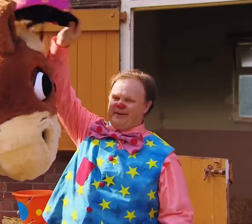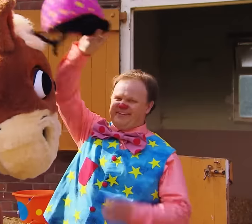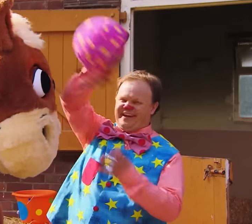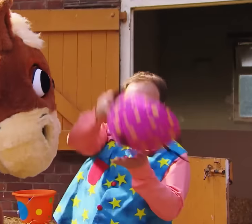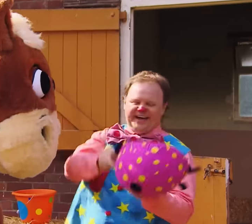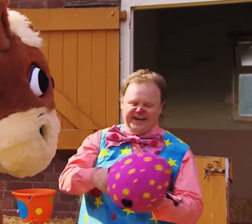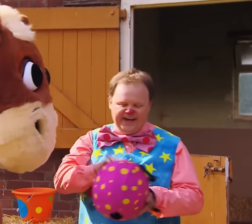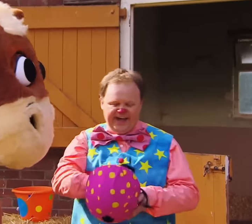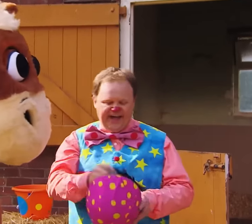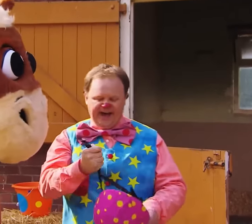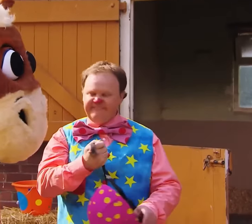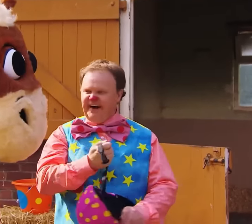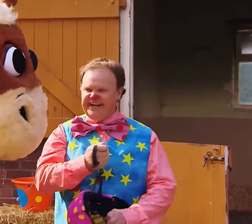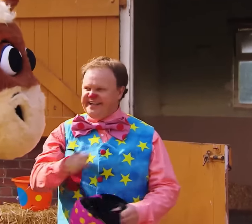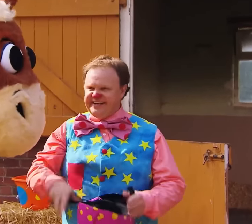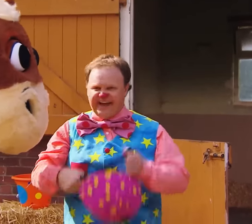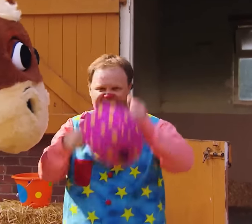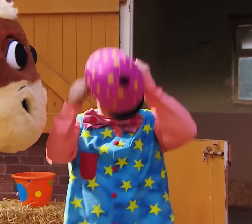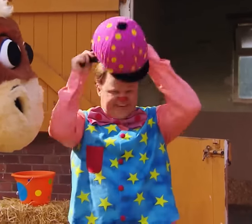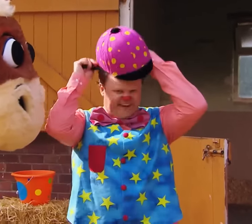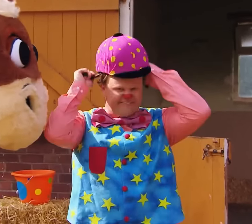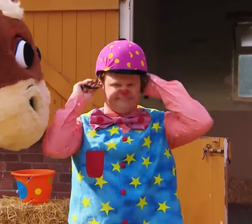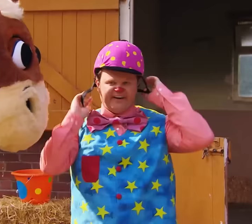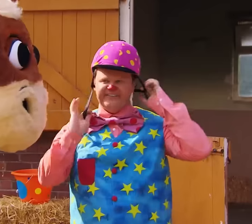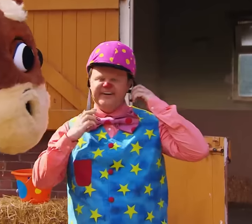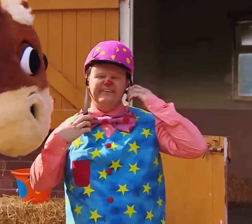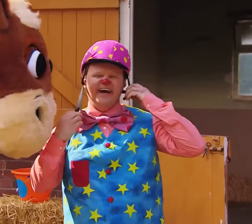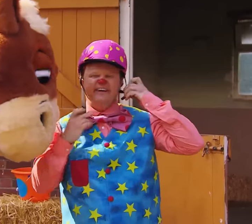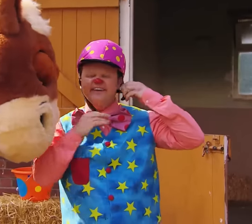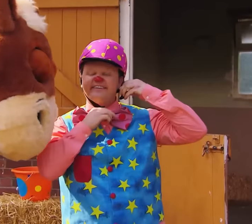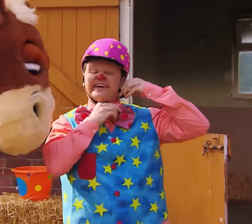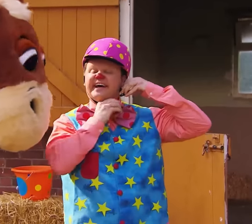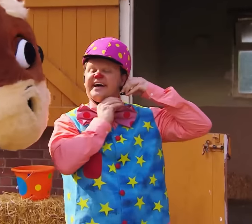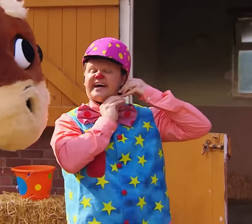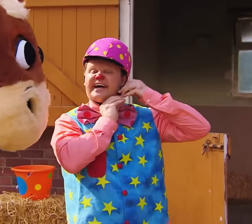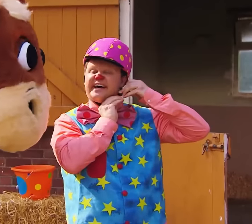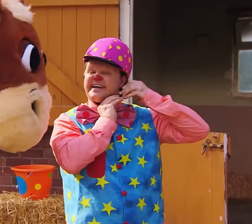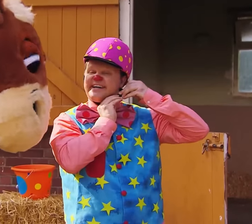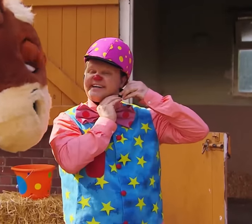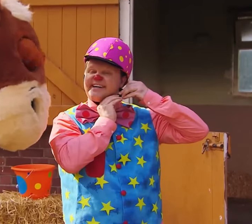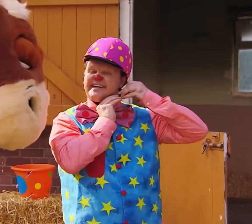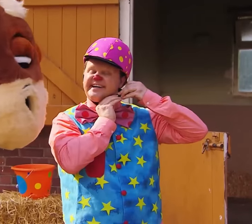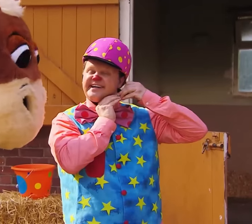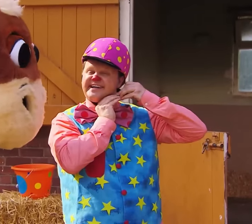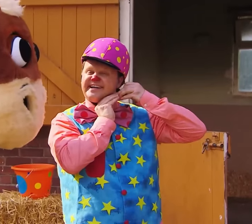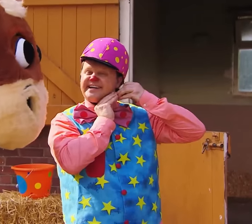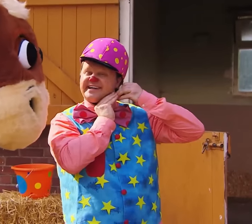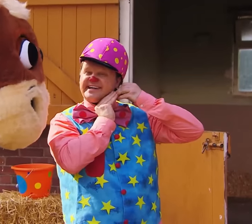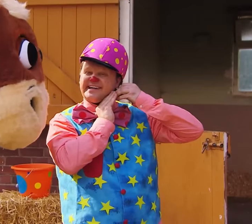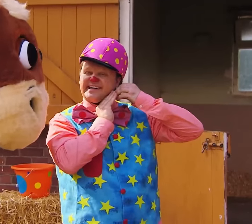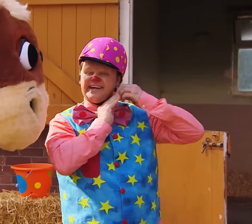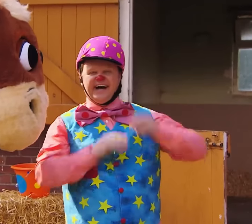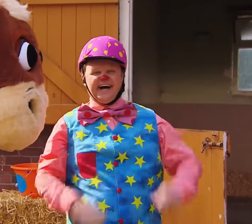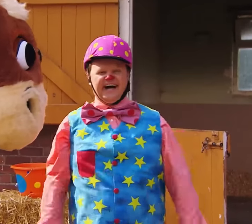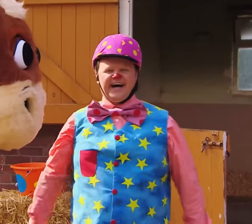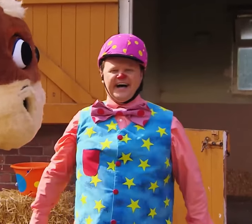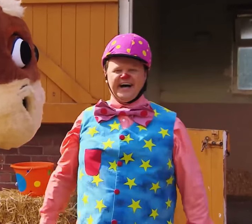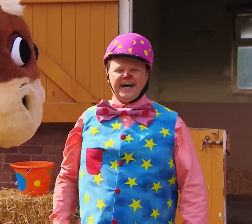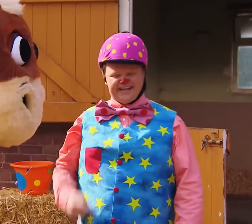Spotty. Why didn't you tell me I'm supposed to wear it? That's better, Mr Tumble.